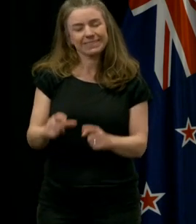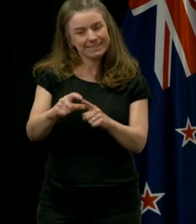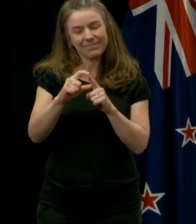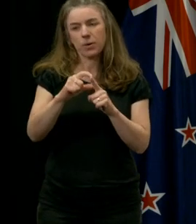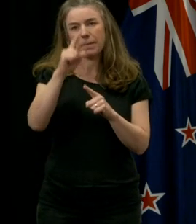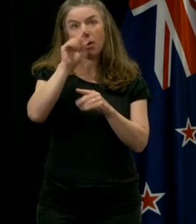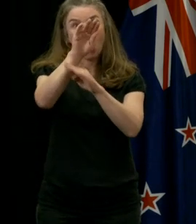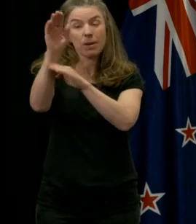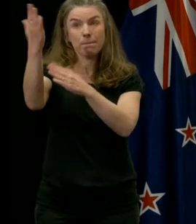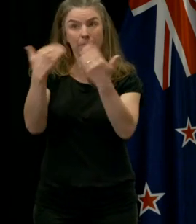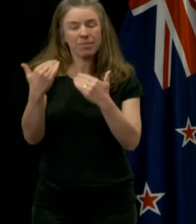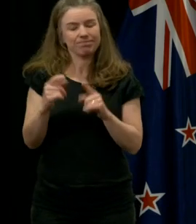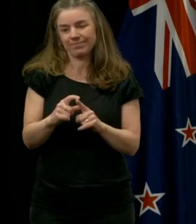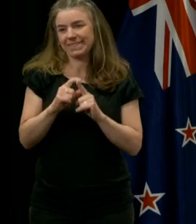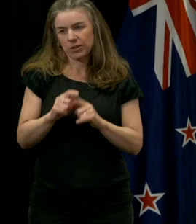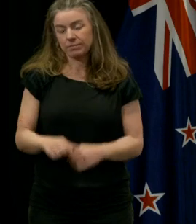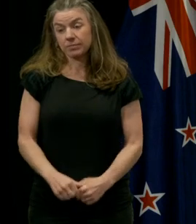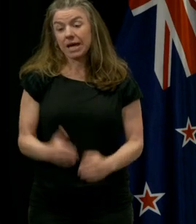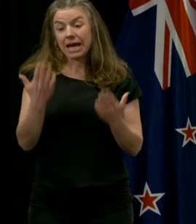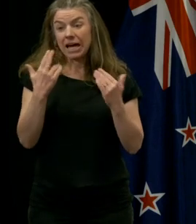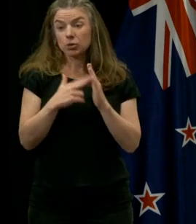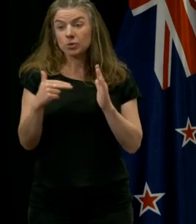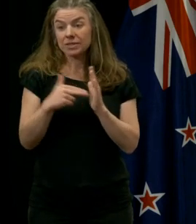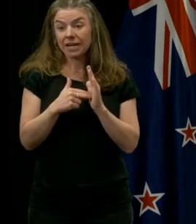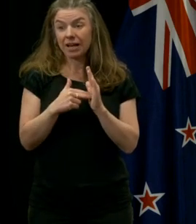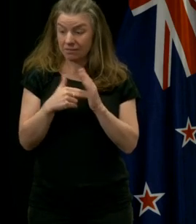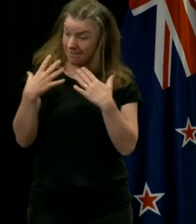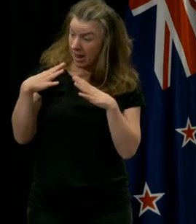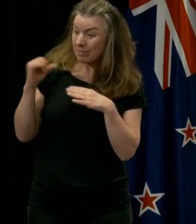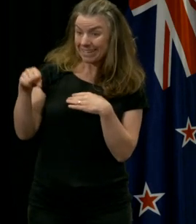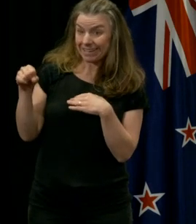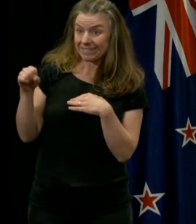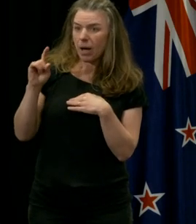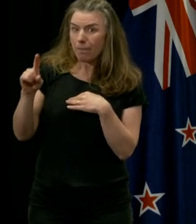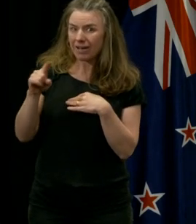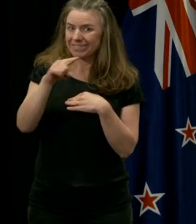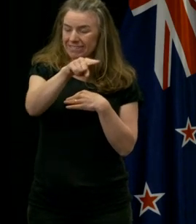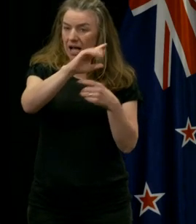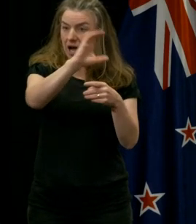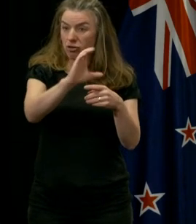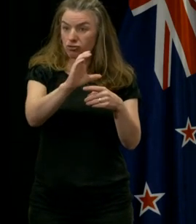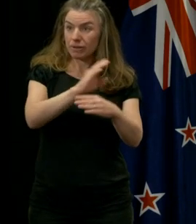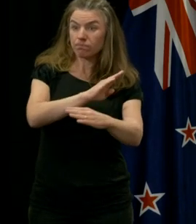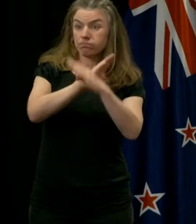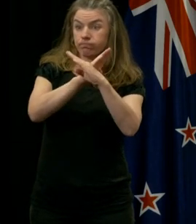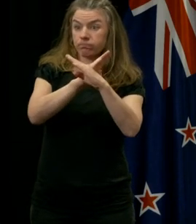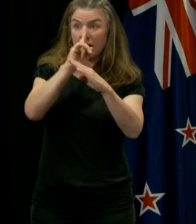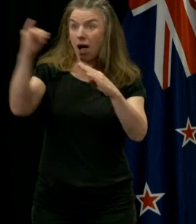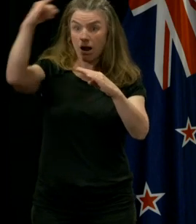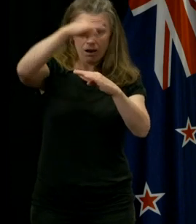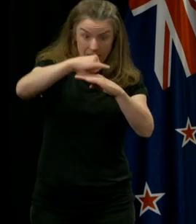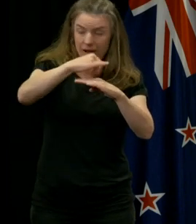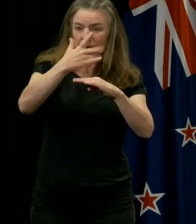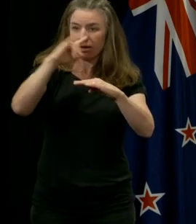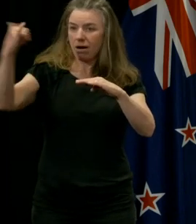If it's one thing, of course, to have Air New Zealand available to make flights. It is another if they have no ability to land